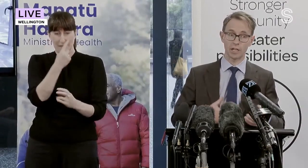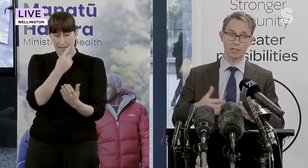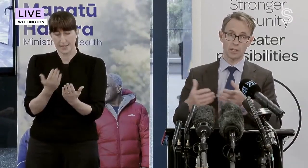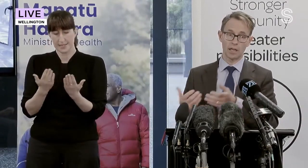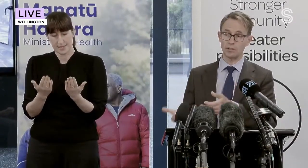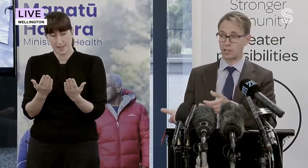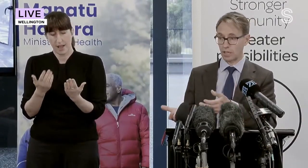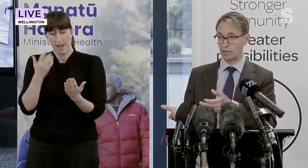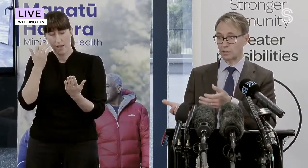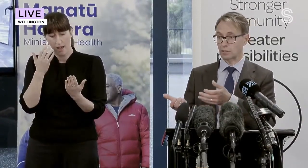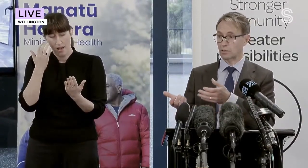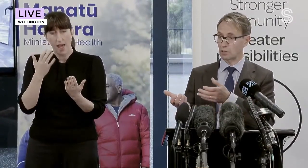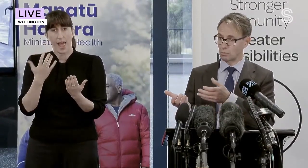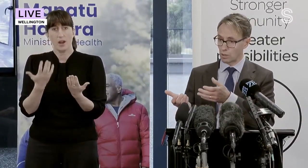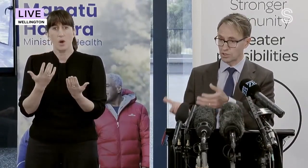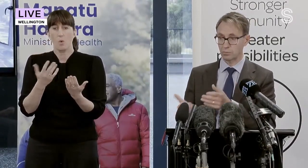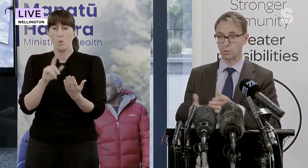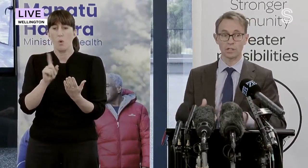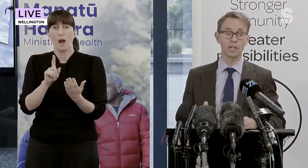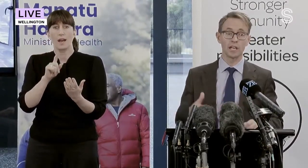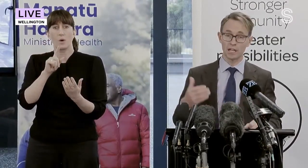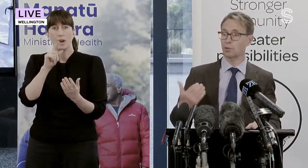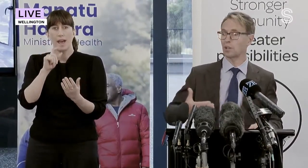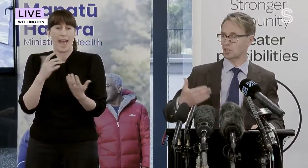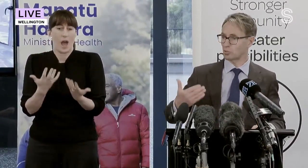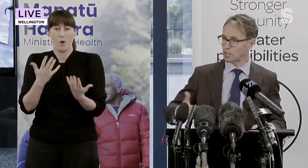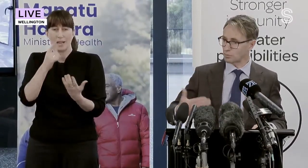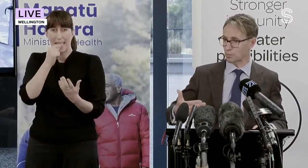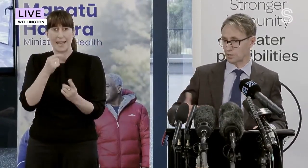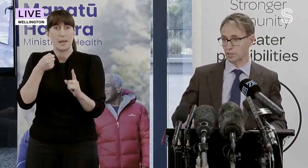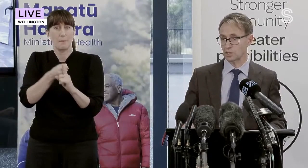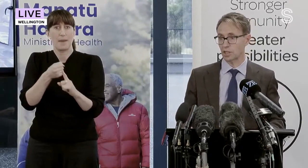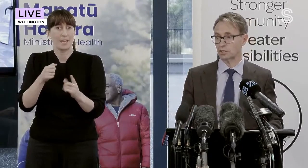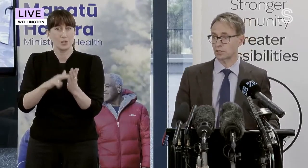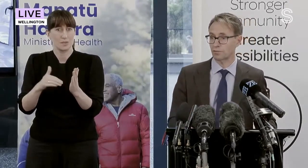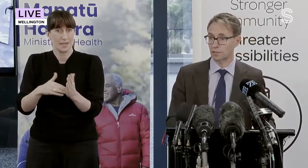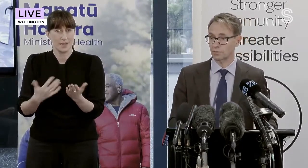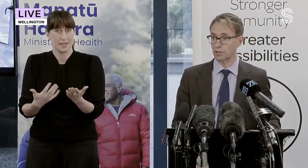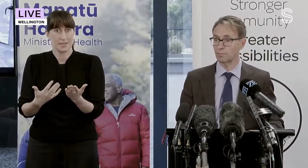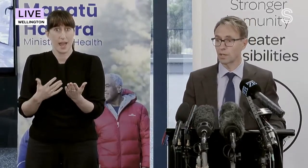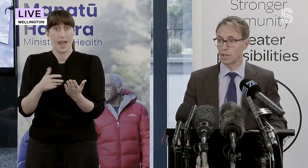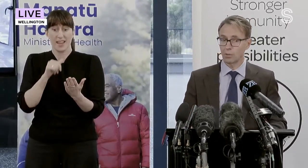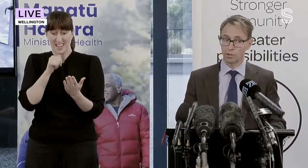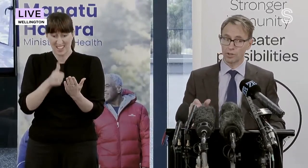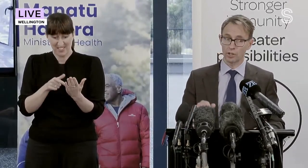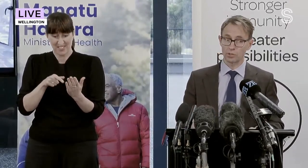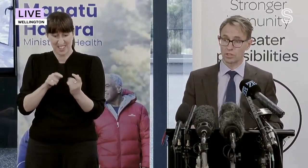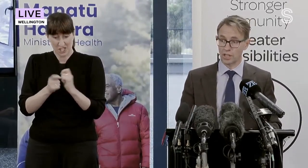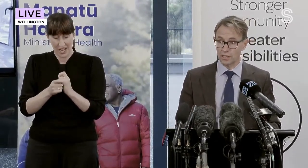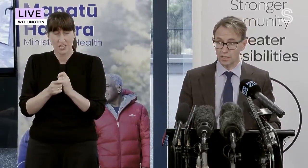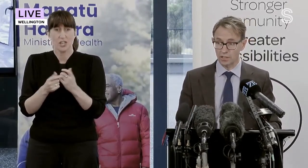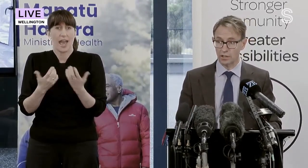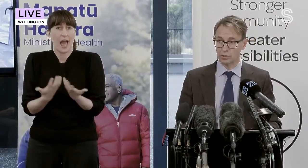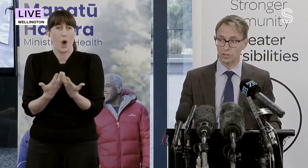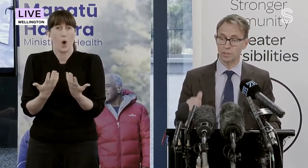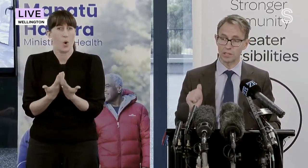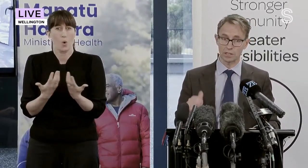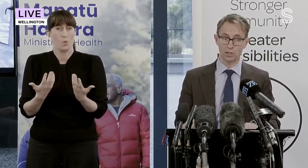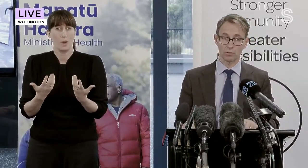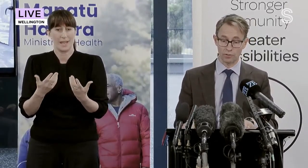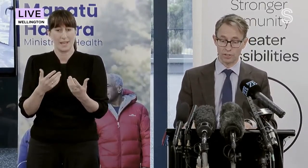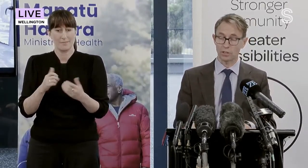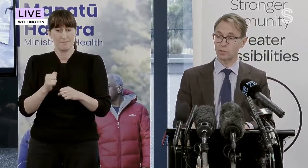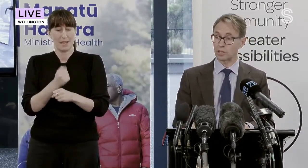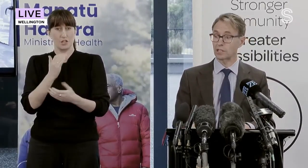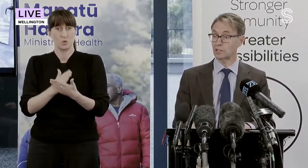implications of that, and most importantly, how do we make sure we implement any changes effectively? One thing I would say, and I was speaking